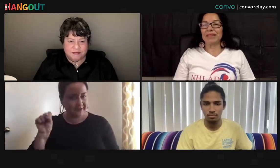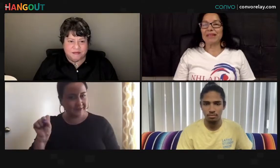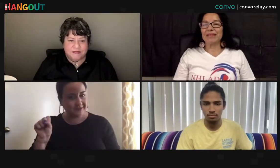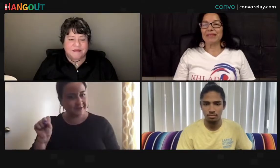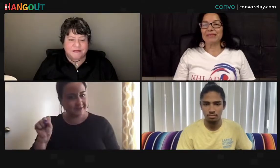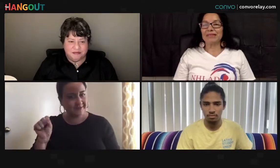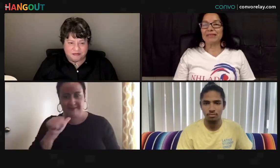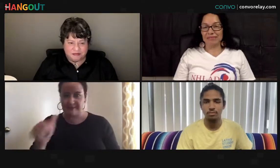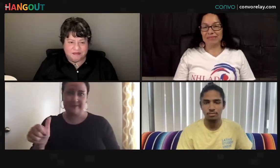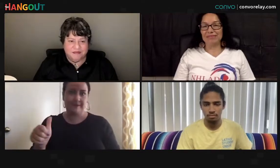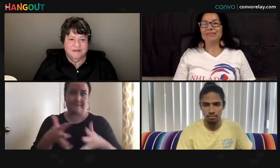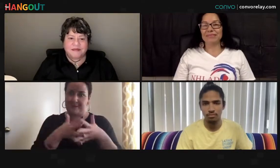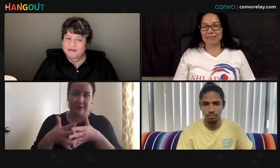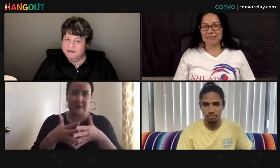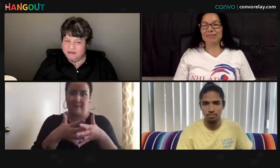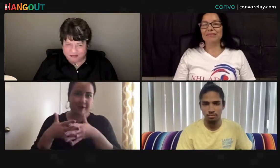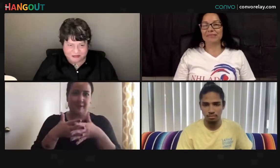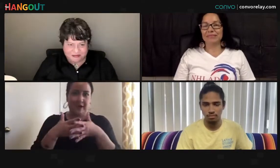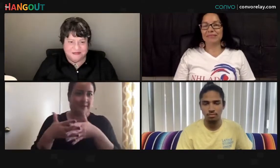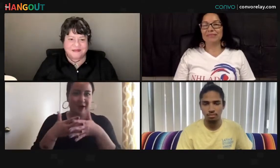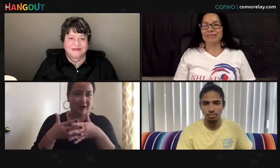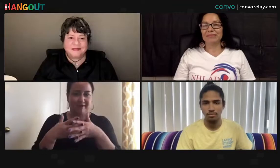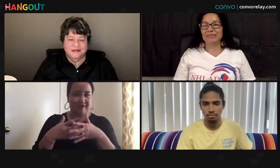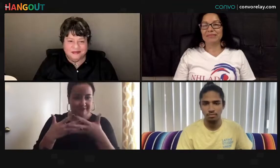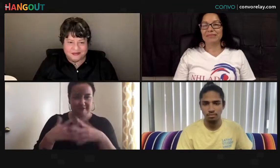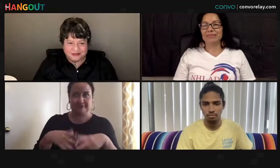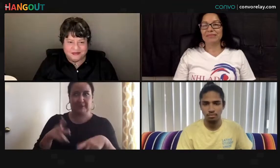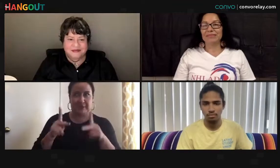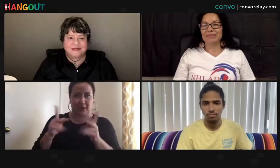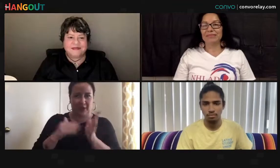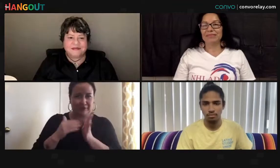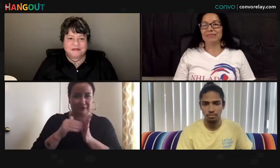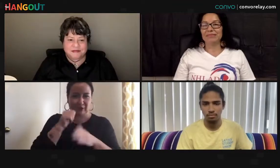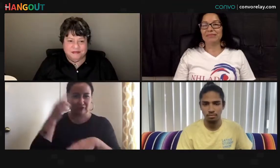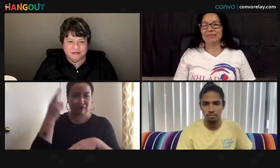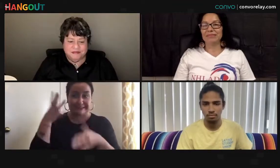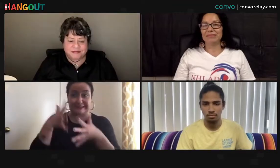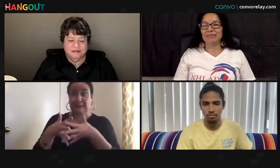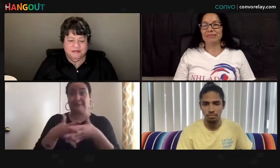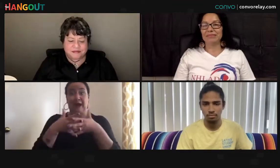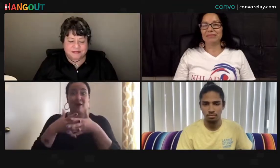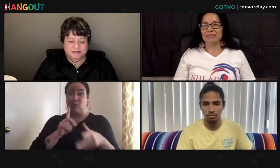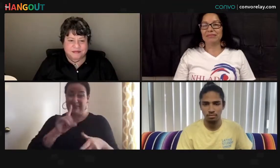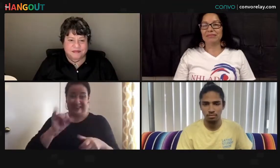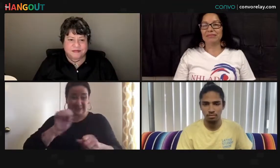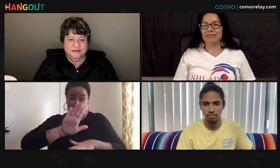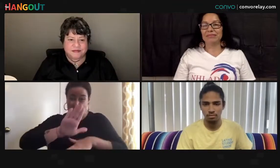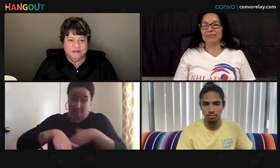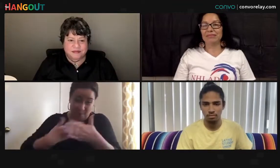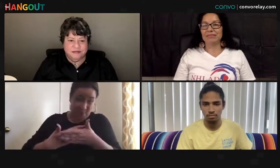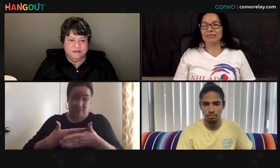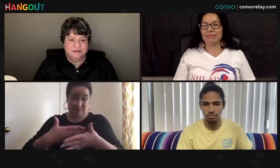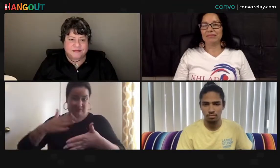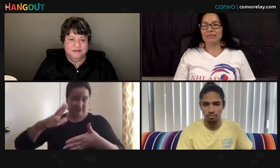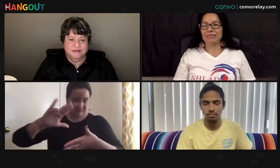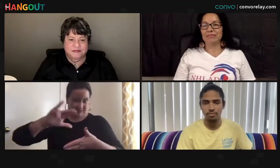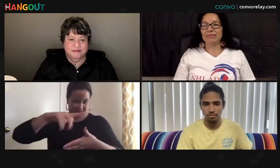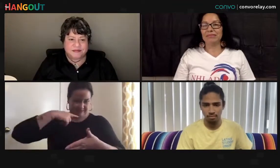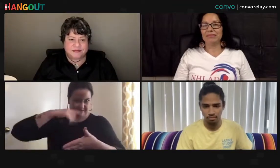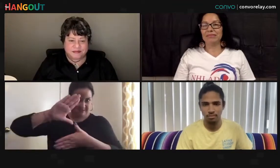individuals. I mean, we want to refer the soil here as US, not America,